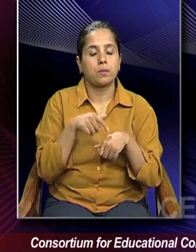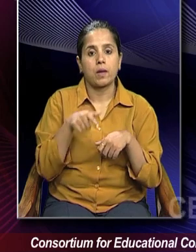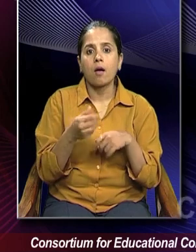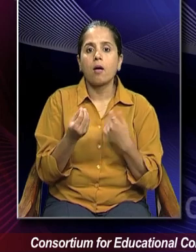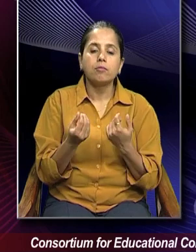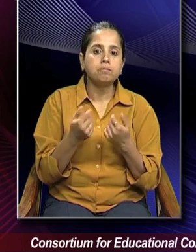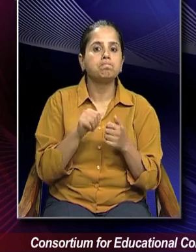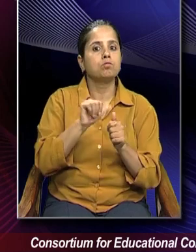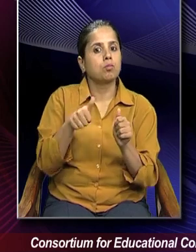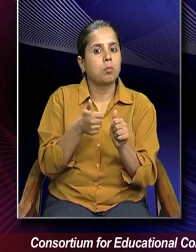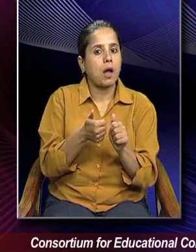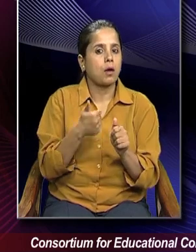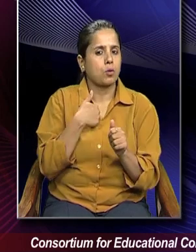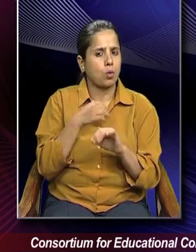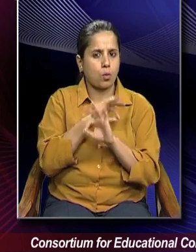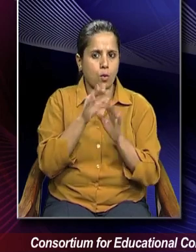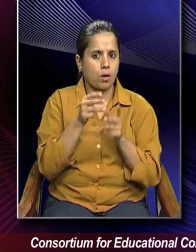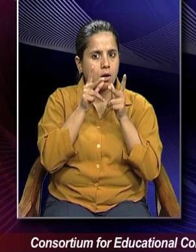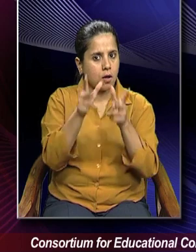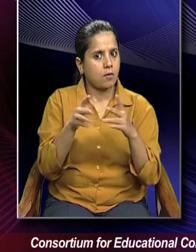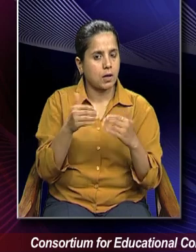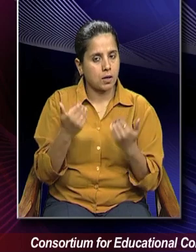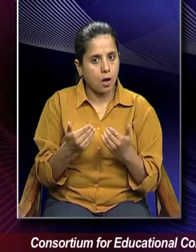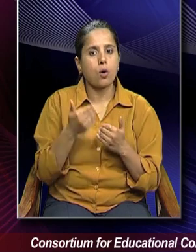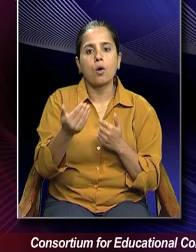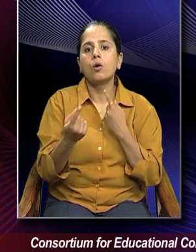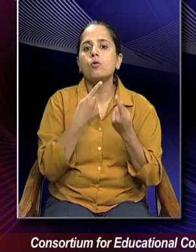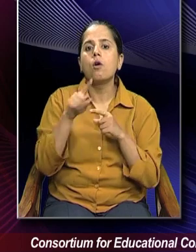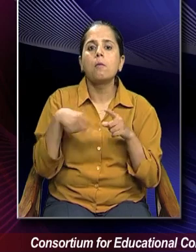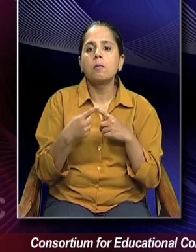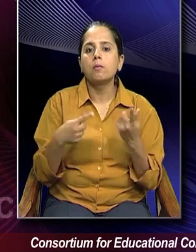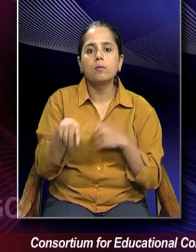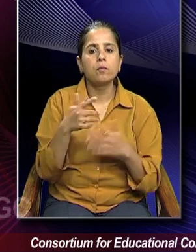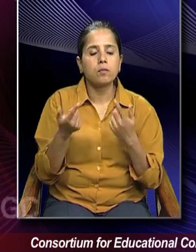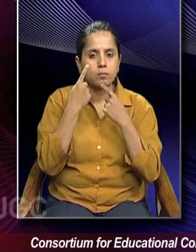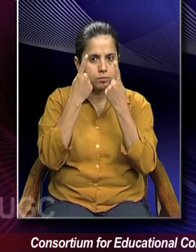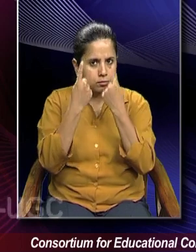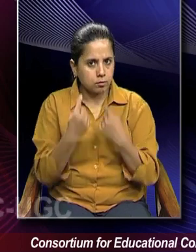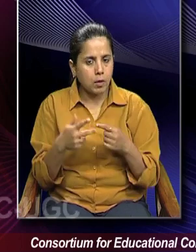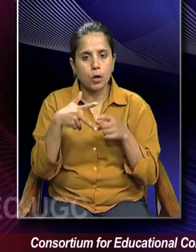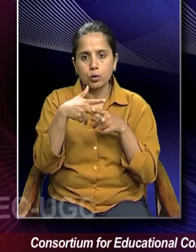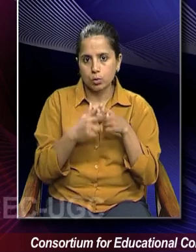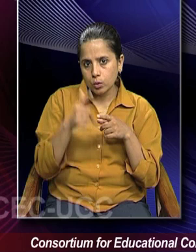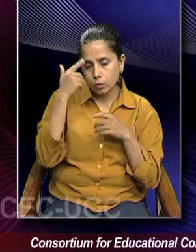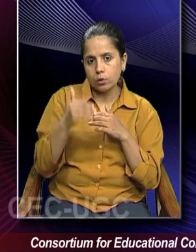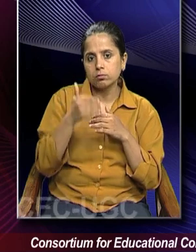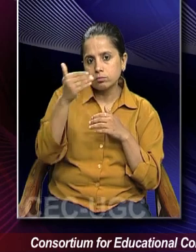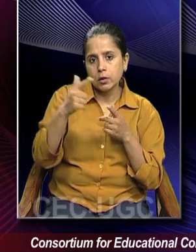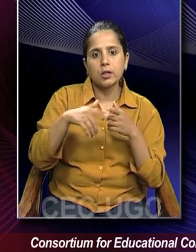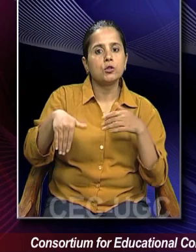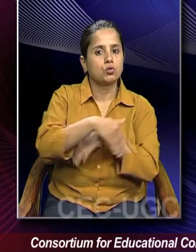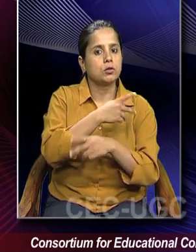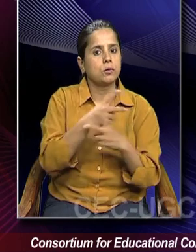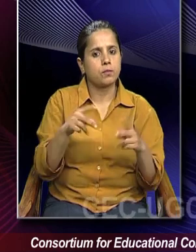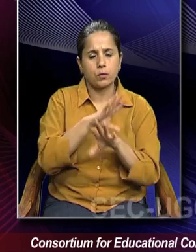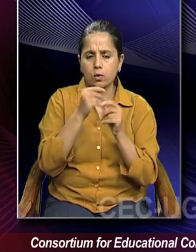background, which I already told you, now we are going to talk about analytical tools for forward engineering. We had